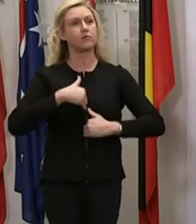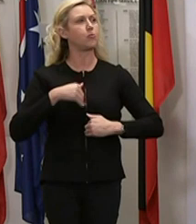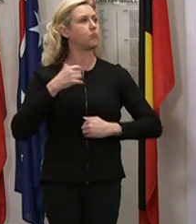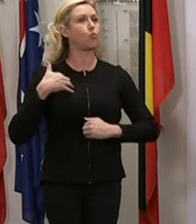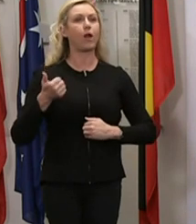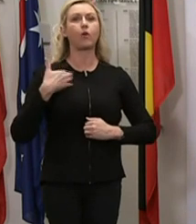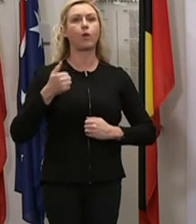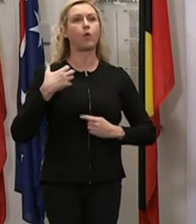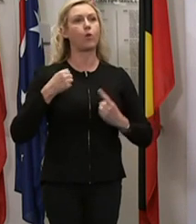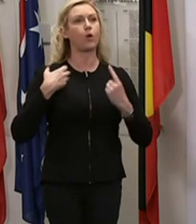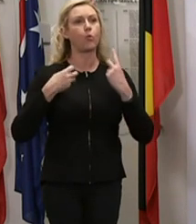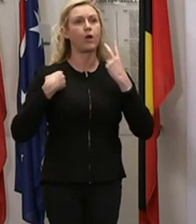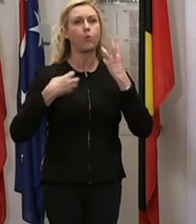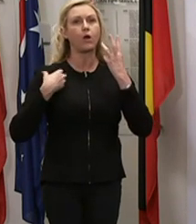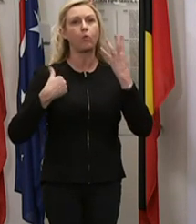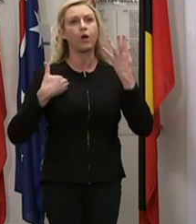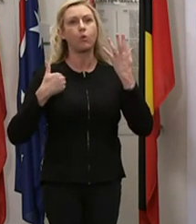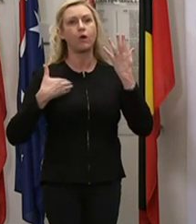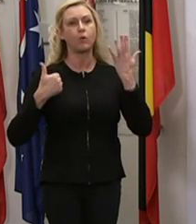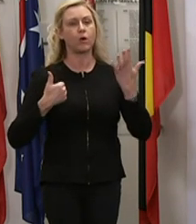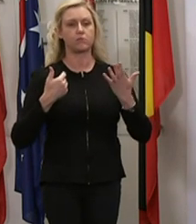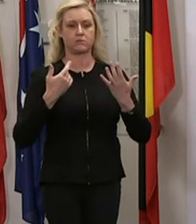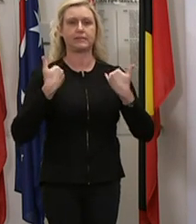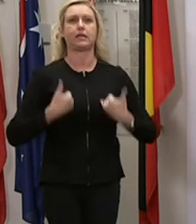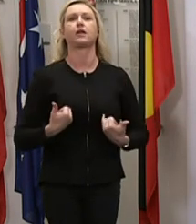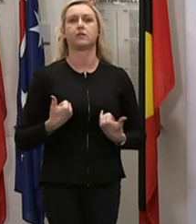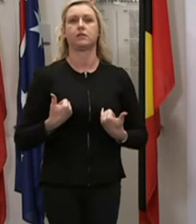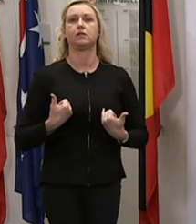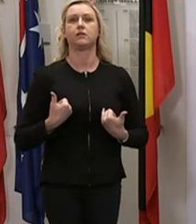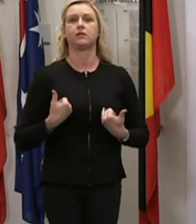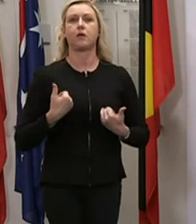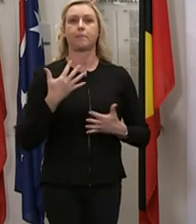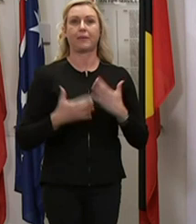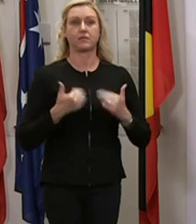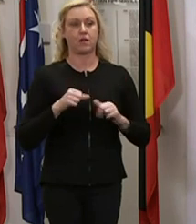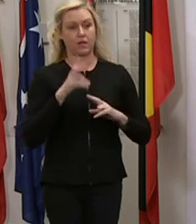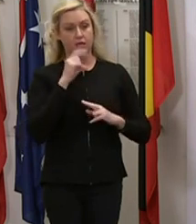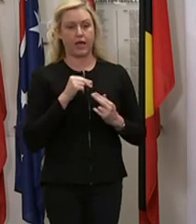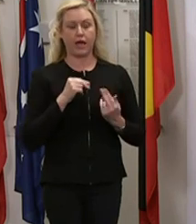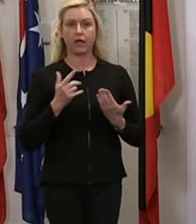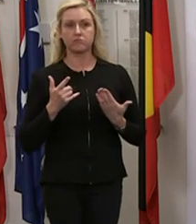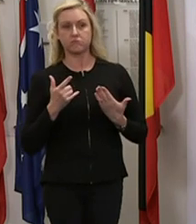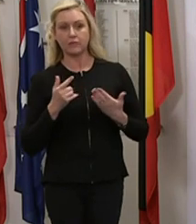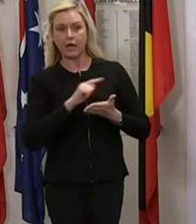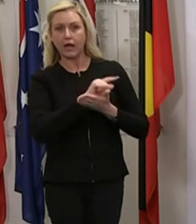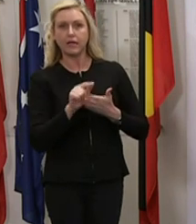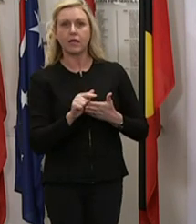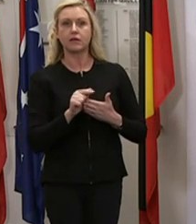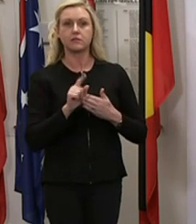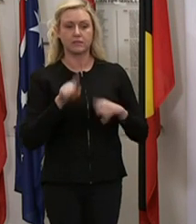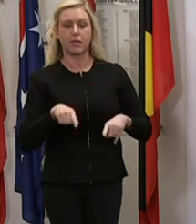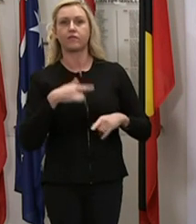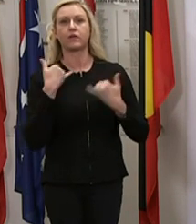venue where someone with the virus has been, if you've been directly exposed and the health advice is for you to stay home for 14